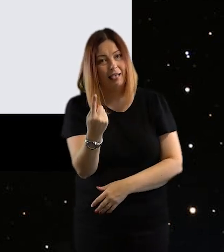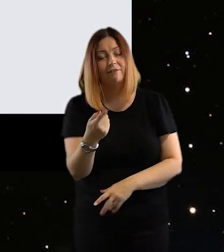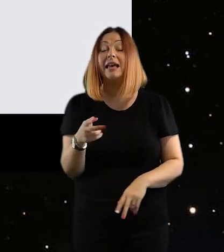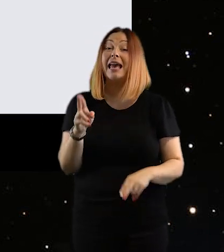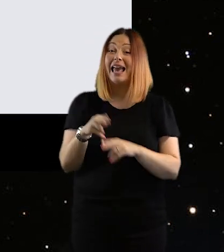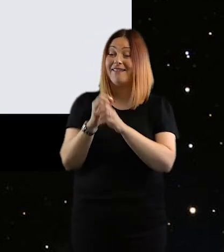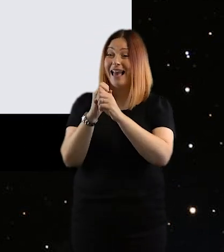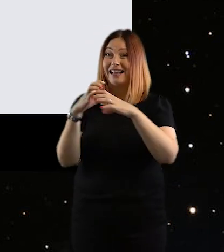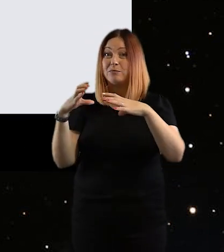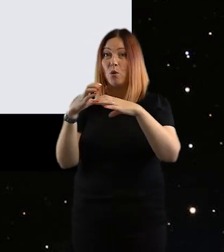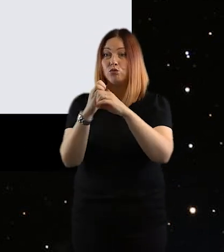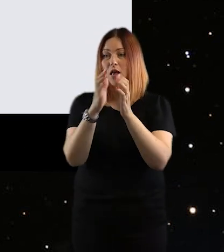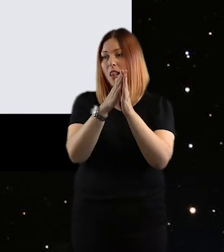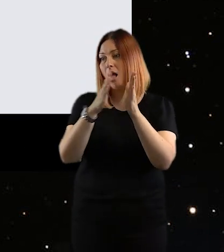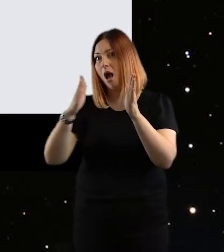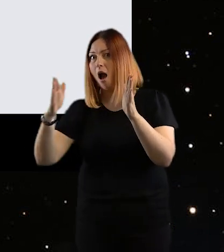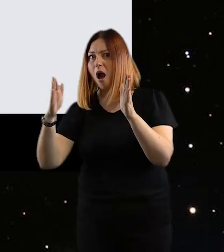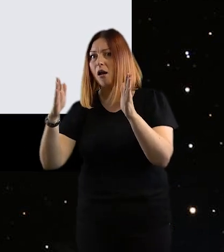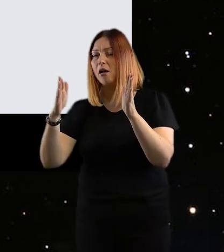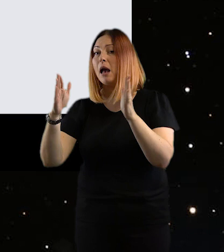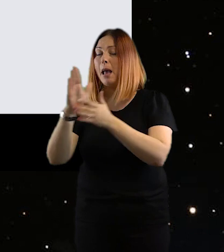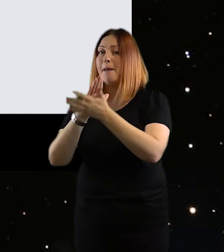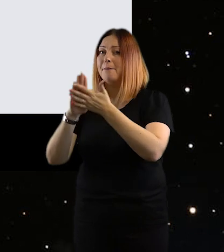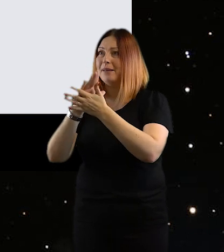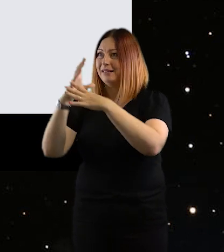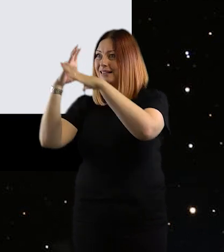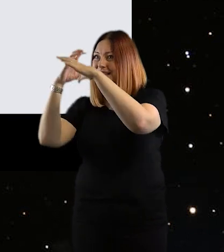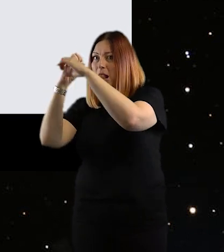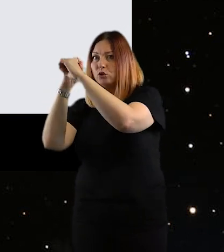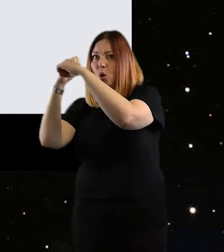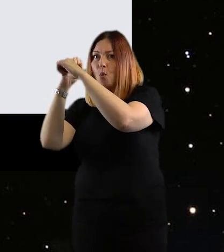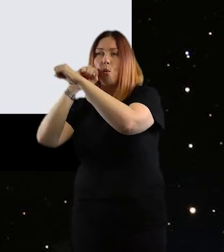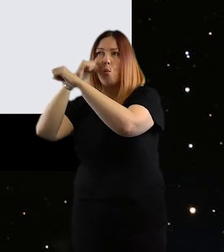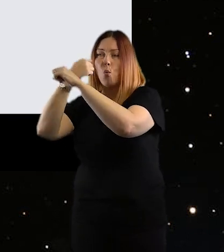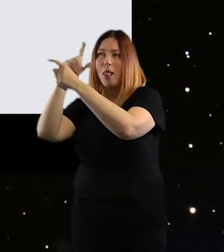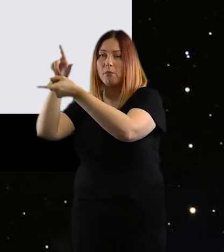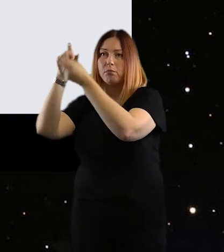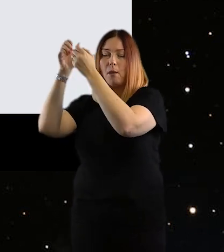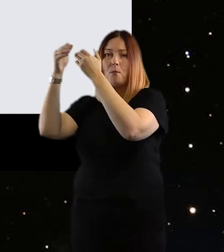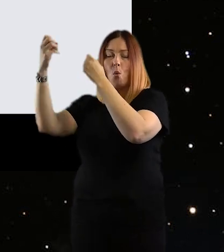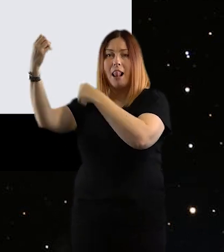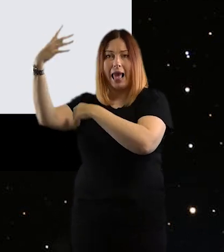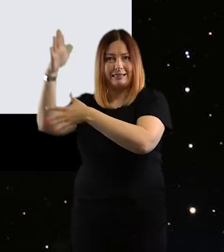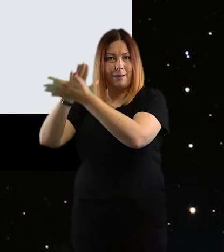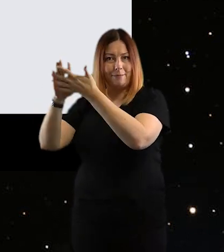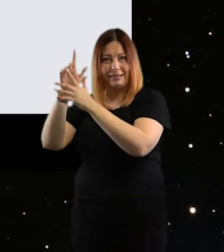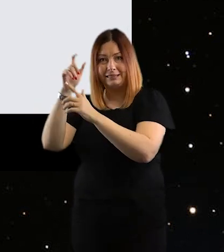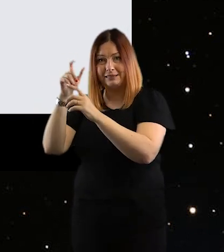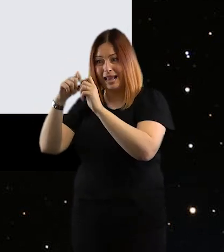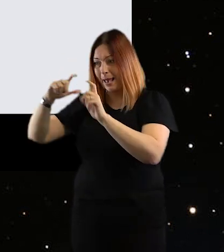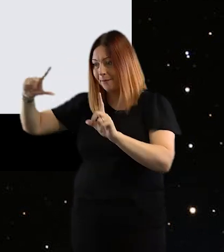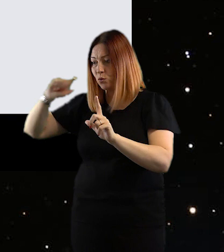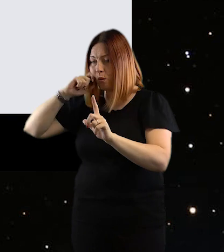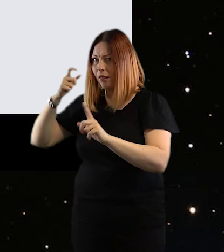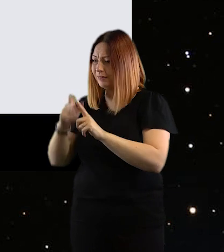expose, the more light the telescope will pick up, the more detail your image will get. But obviously, there is a